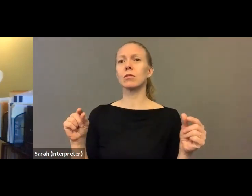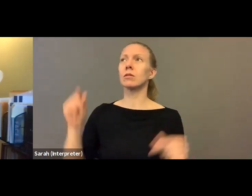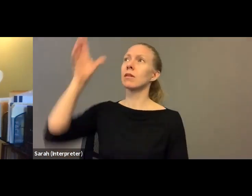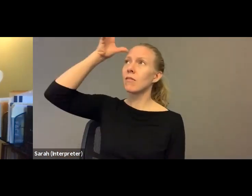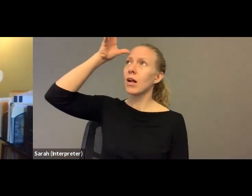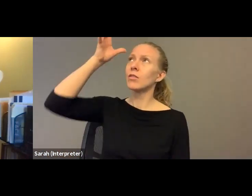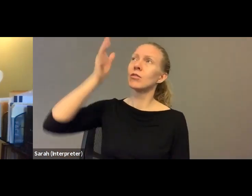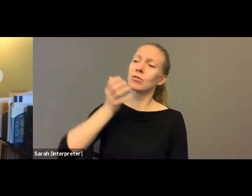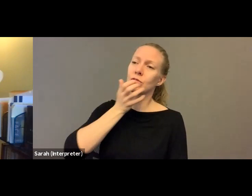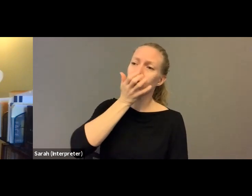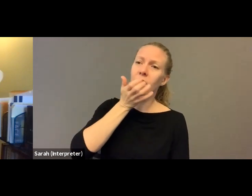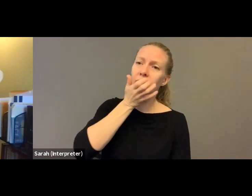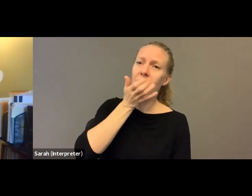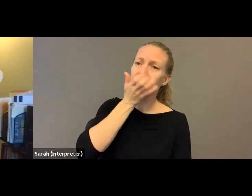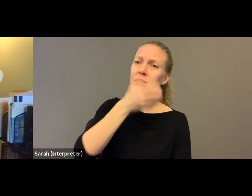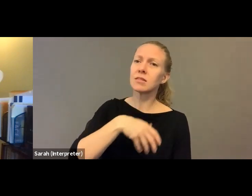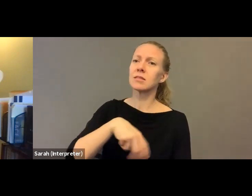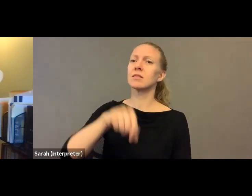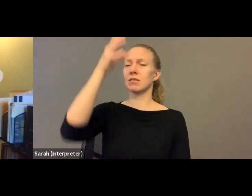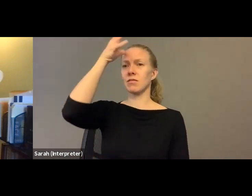grass, father vertigo,